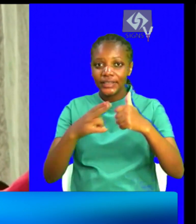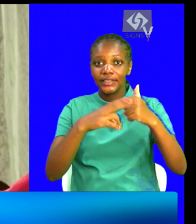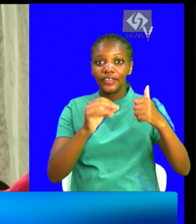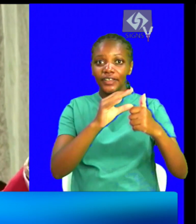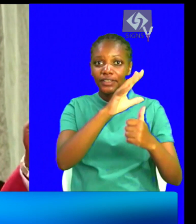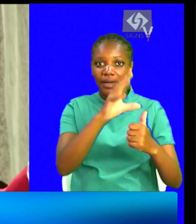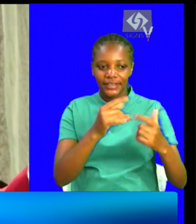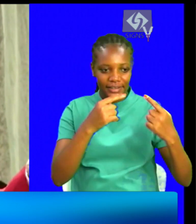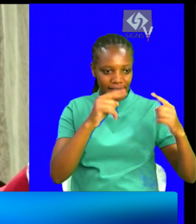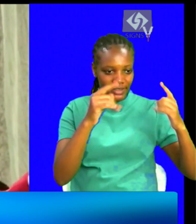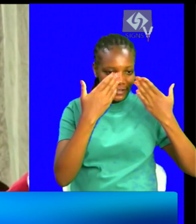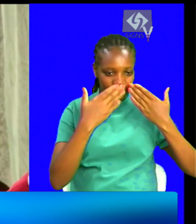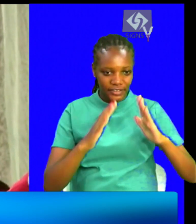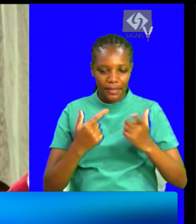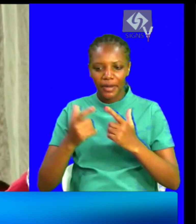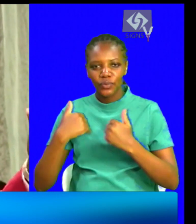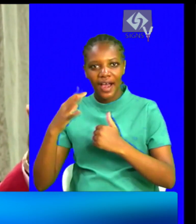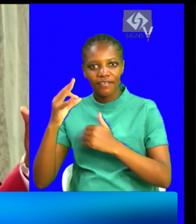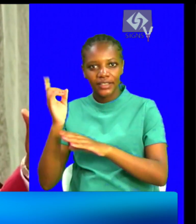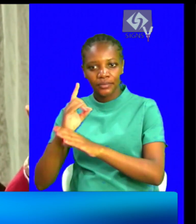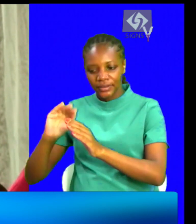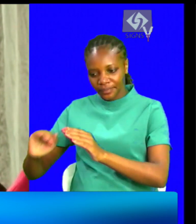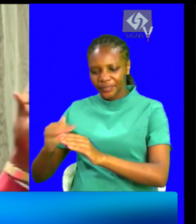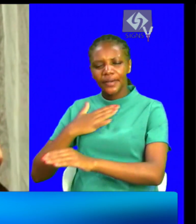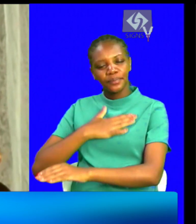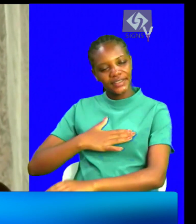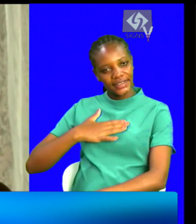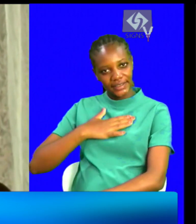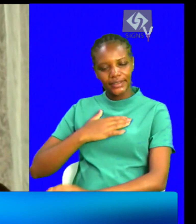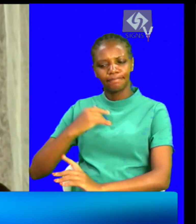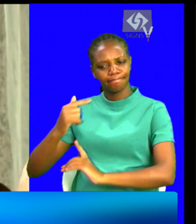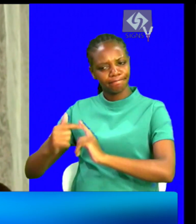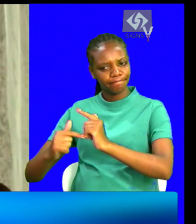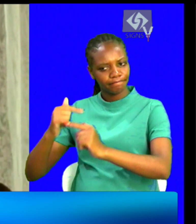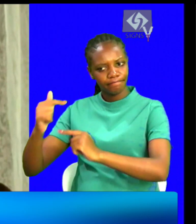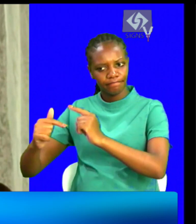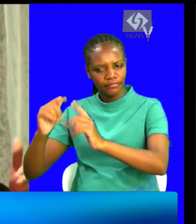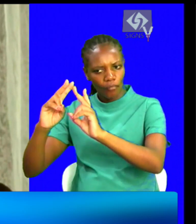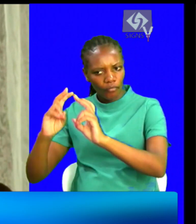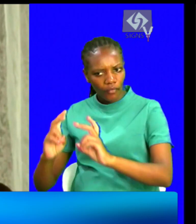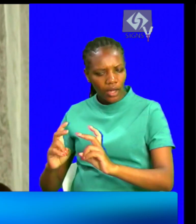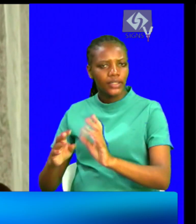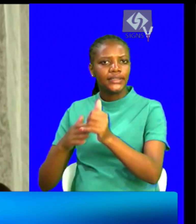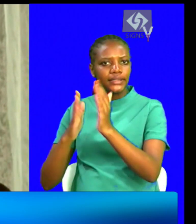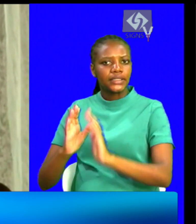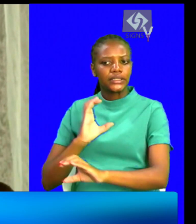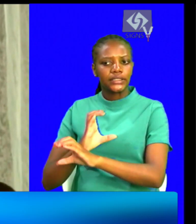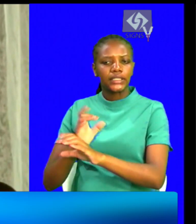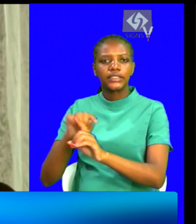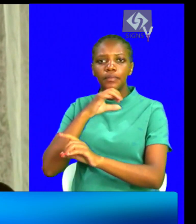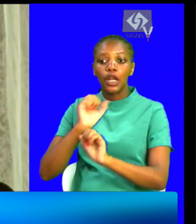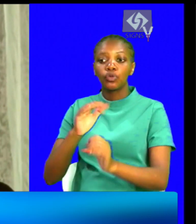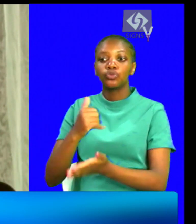bado. 70% you have succeeded. There is still 30%. Please reach out to church